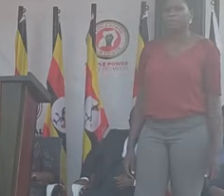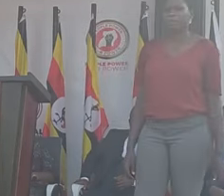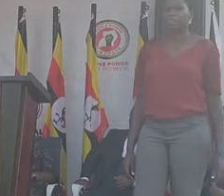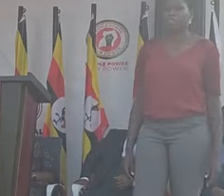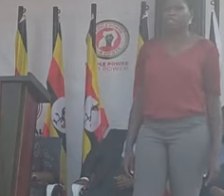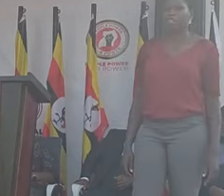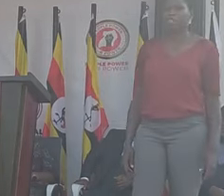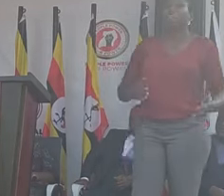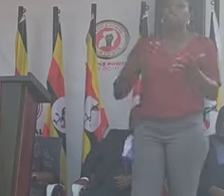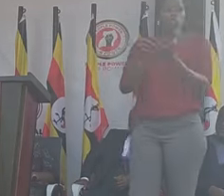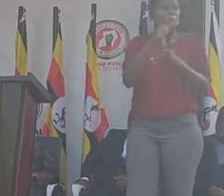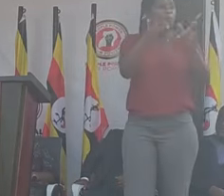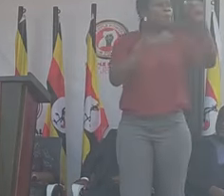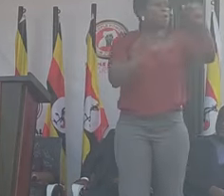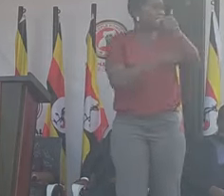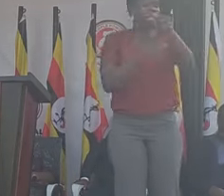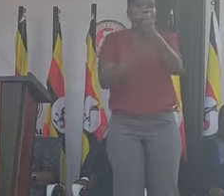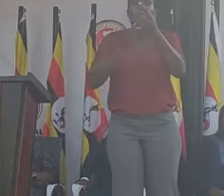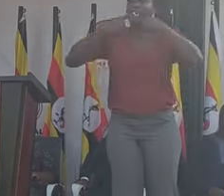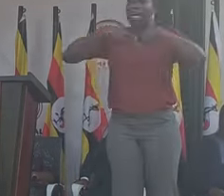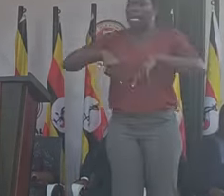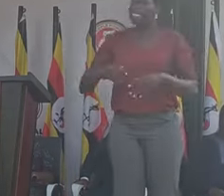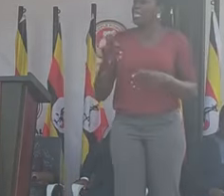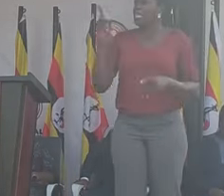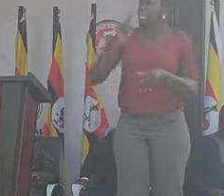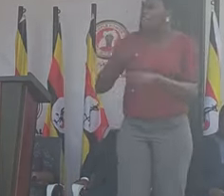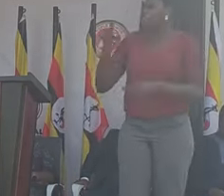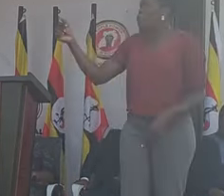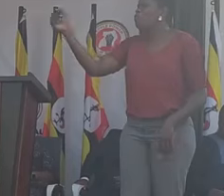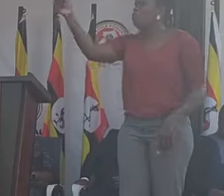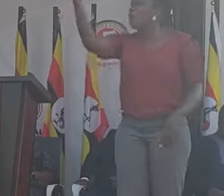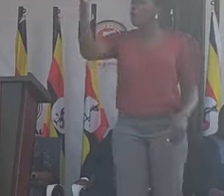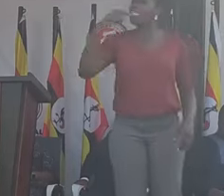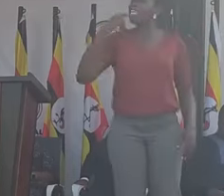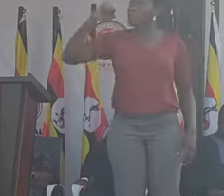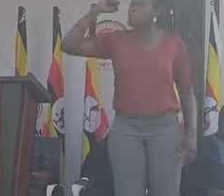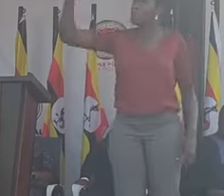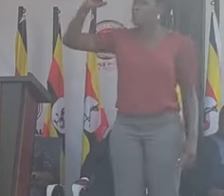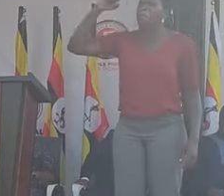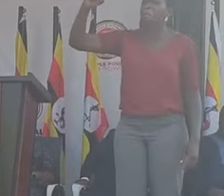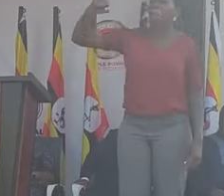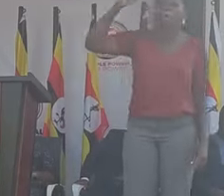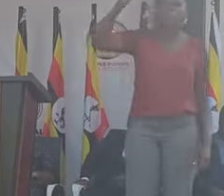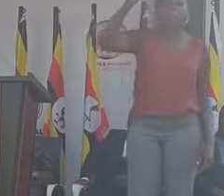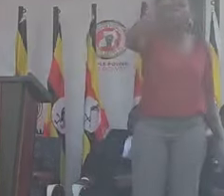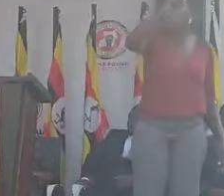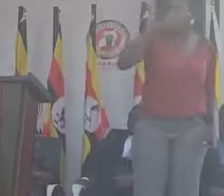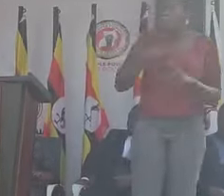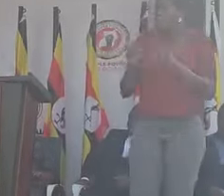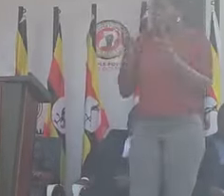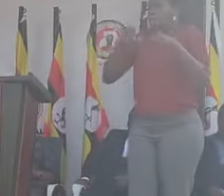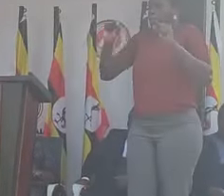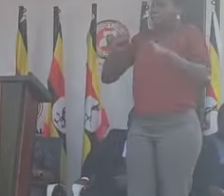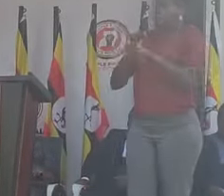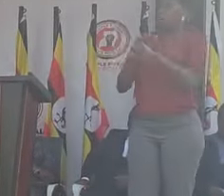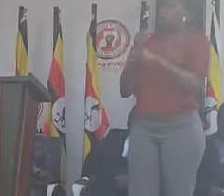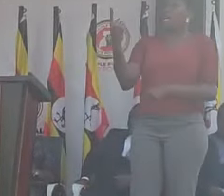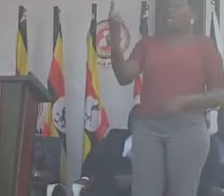Batu wagide nyo baganda bangi. Buliwa ita baimba national interplatform. Baimba people power. Nete tusobala chikola